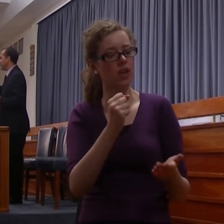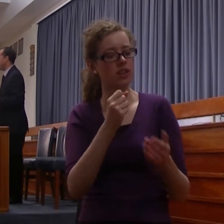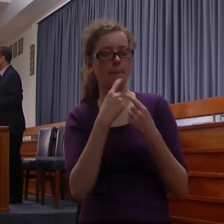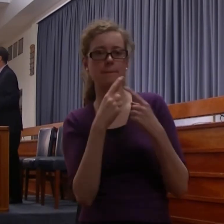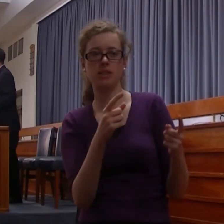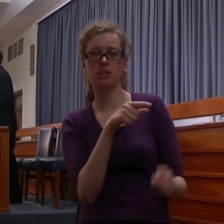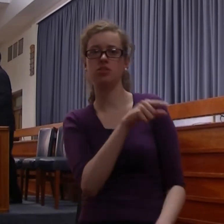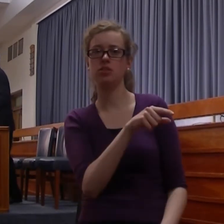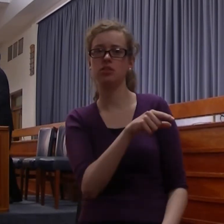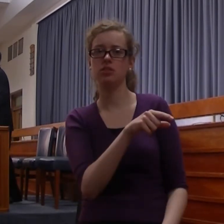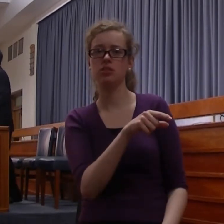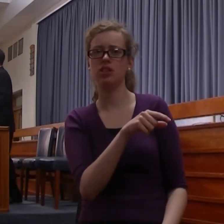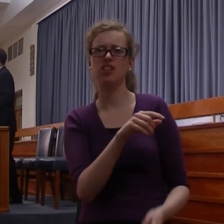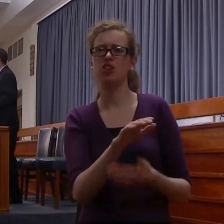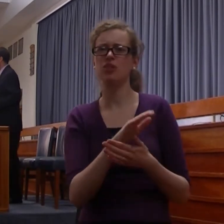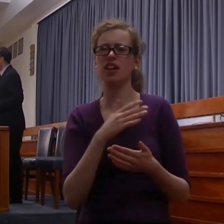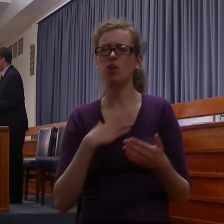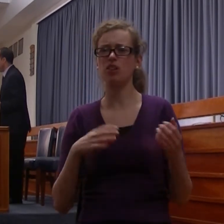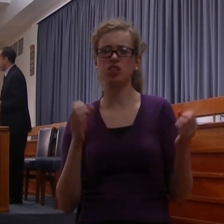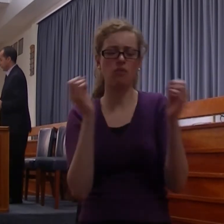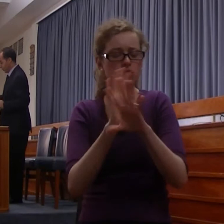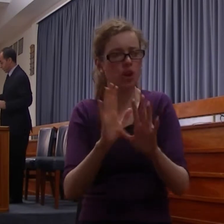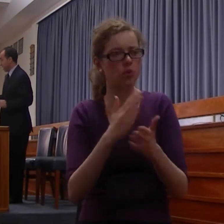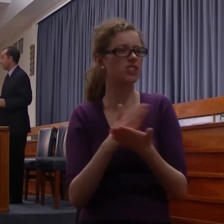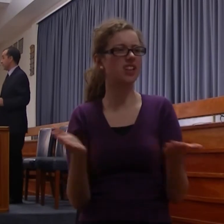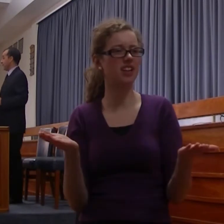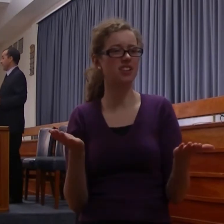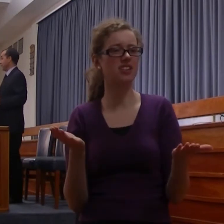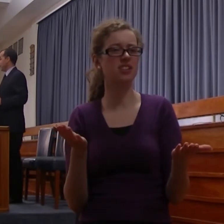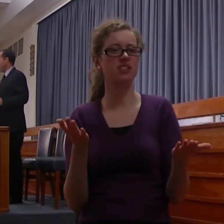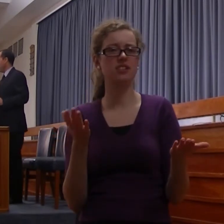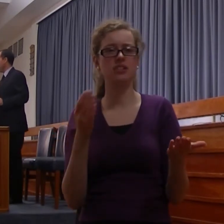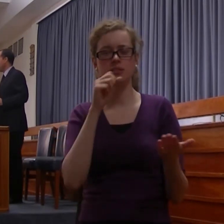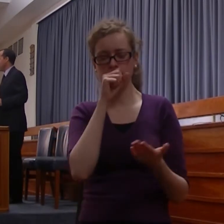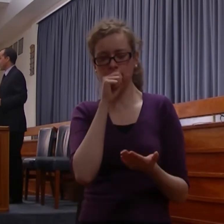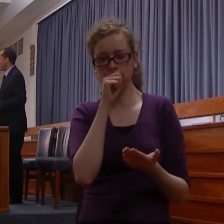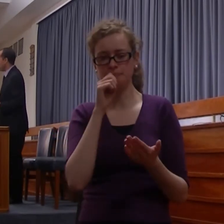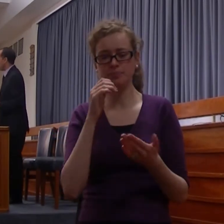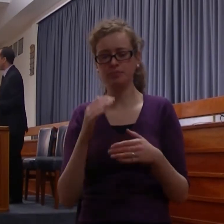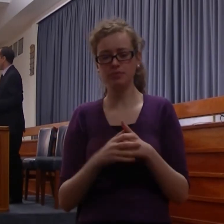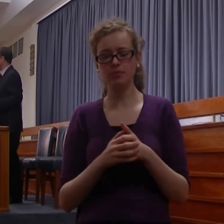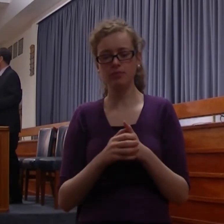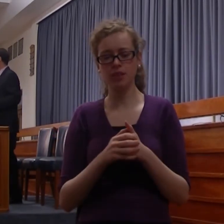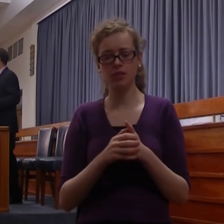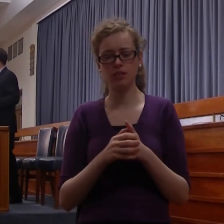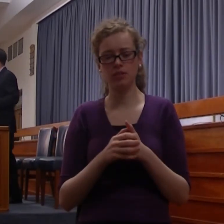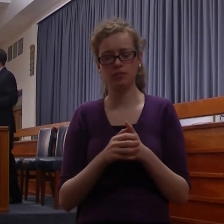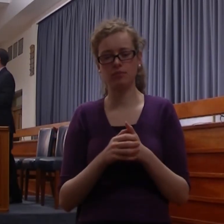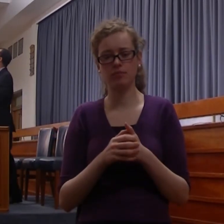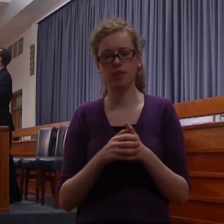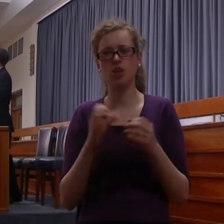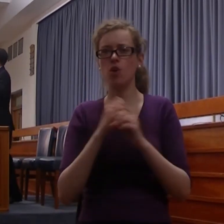used for a human messenger, an ordinary person. And we don't need even to complicate it so much. I